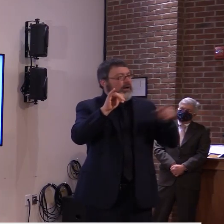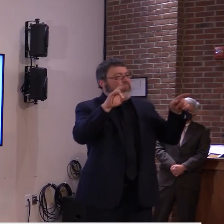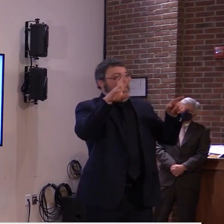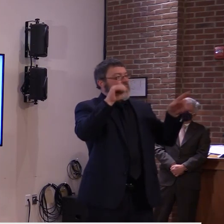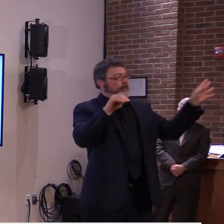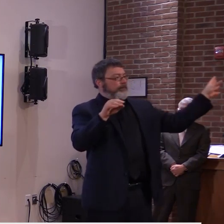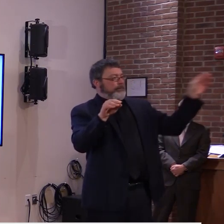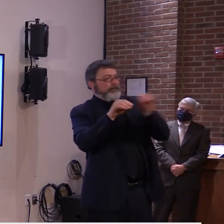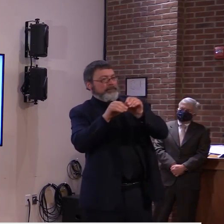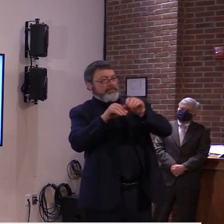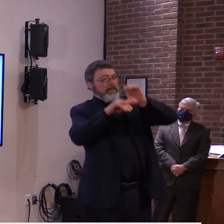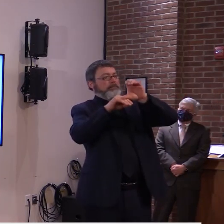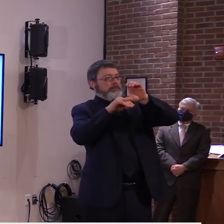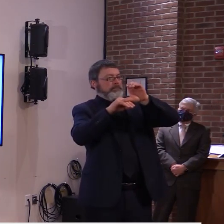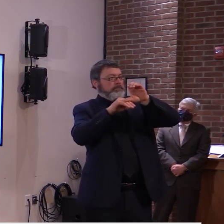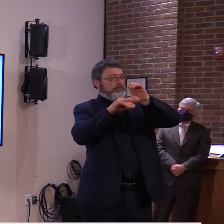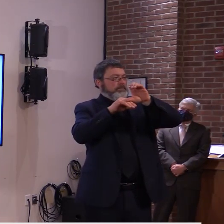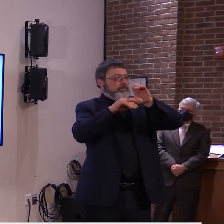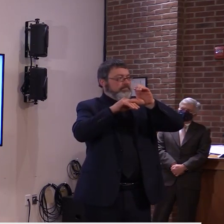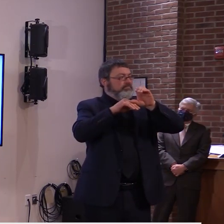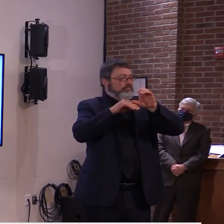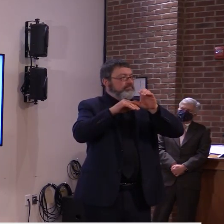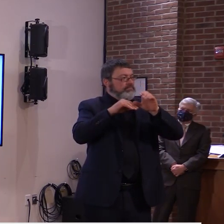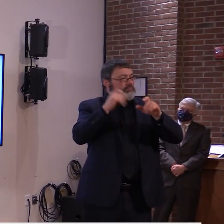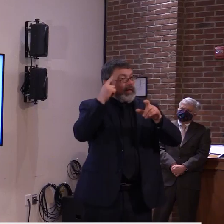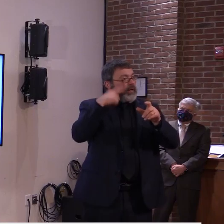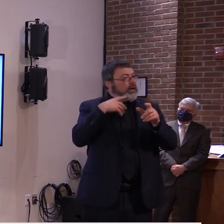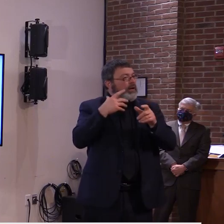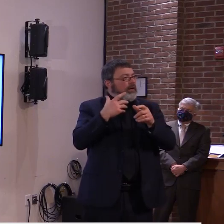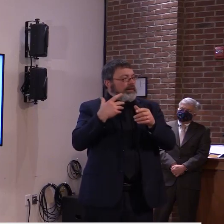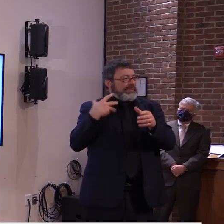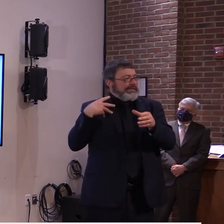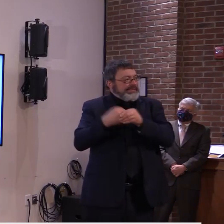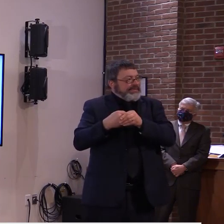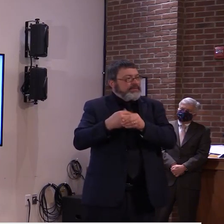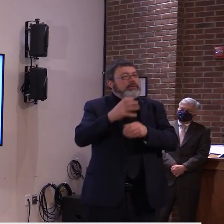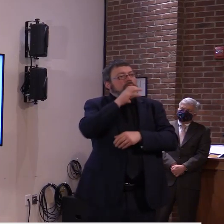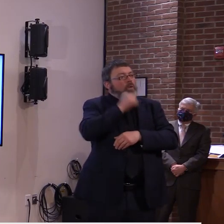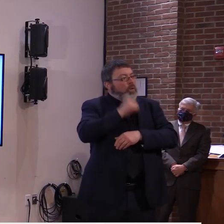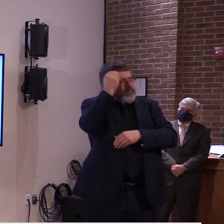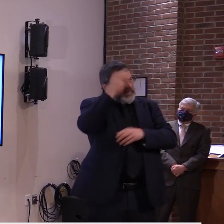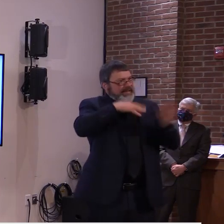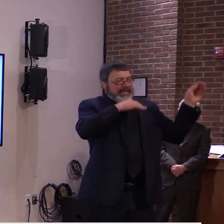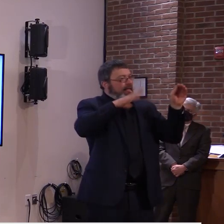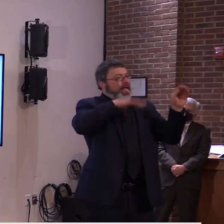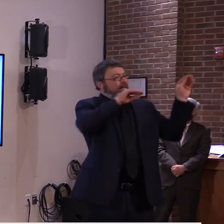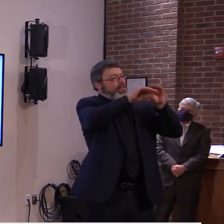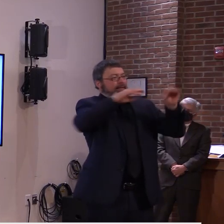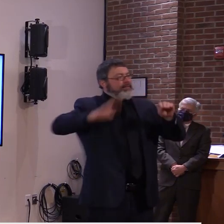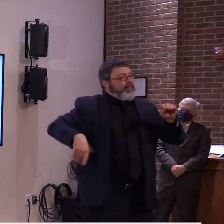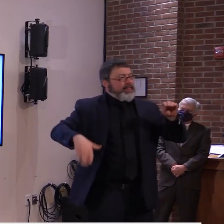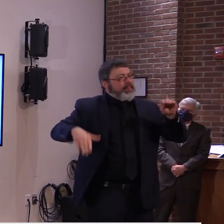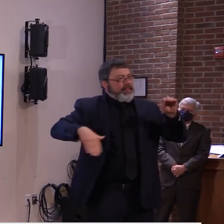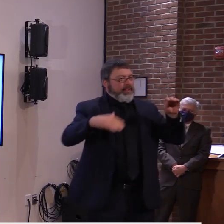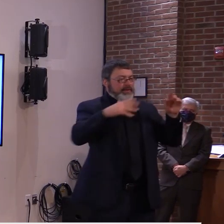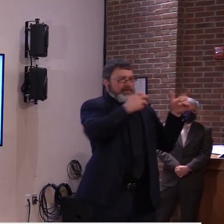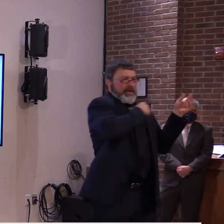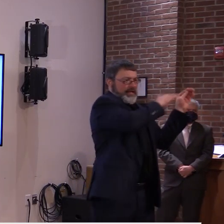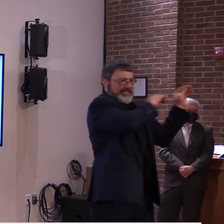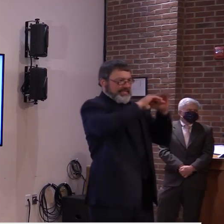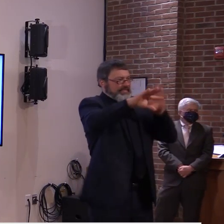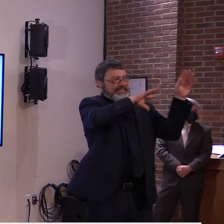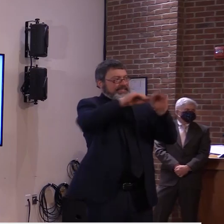reported late in the day yesterday that were backdated to December 2nd, this number has now increased to